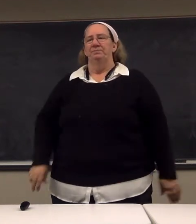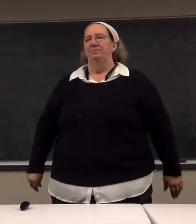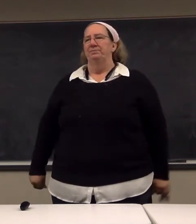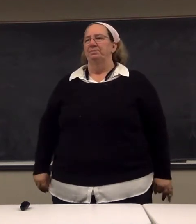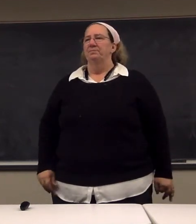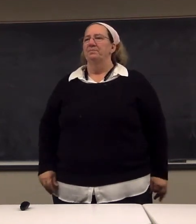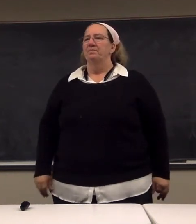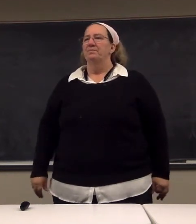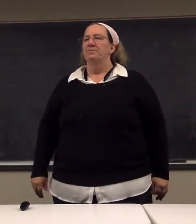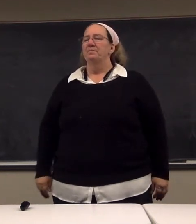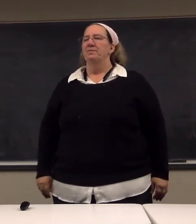Both sat.